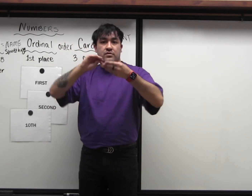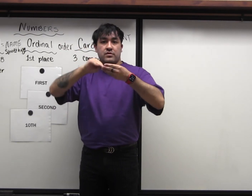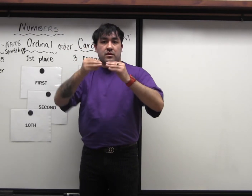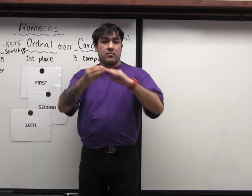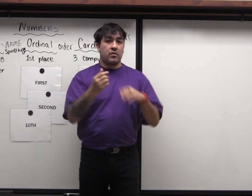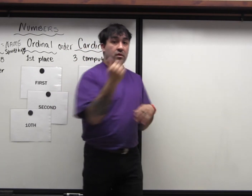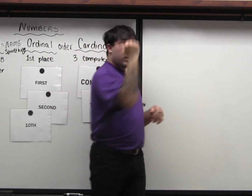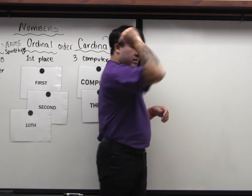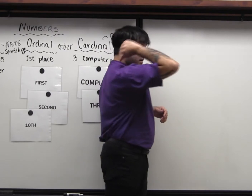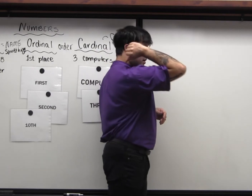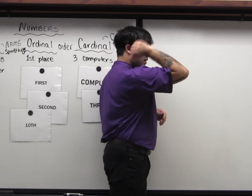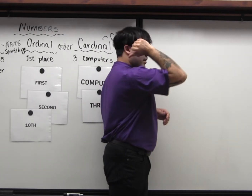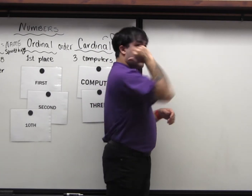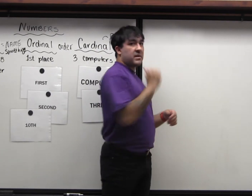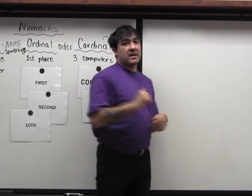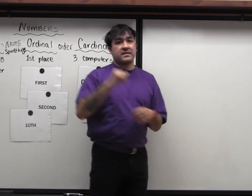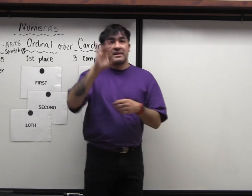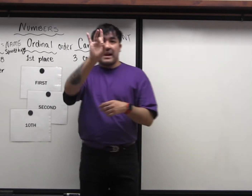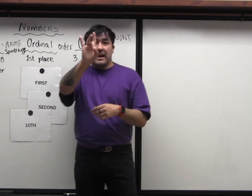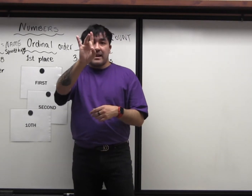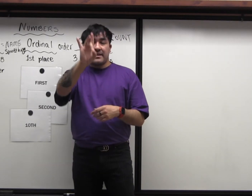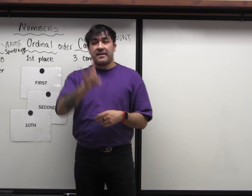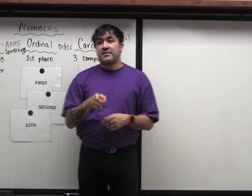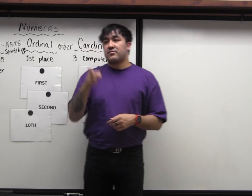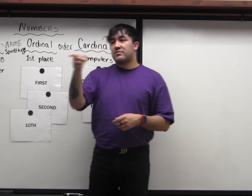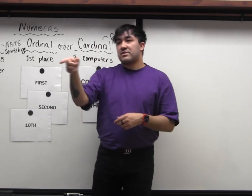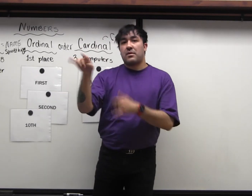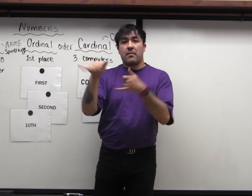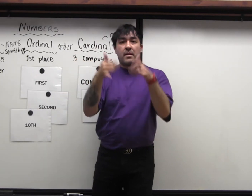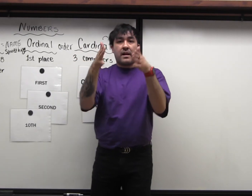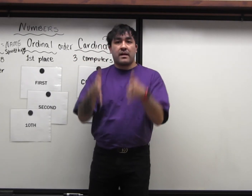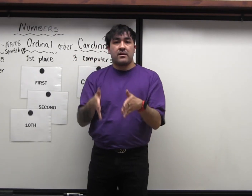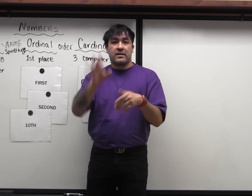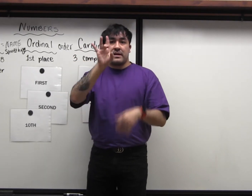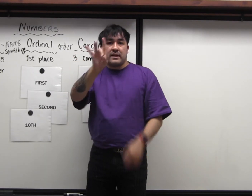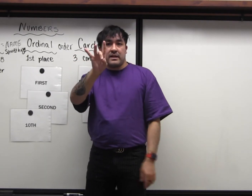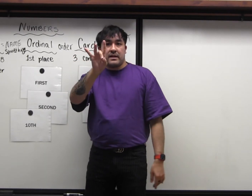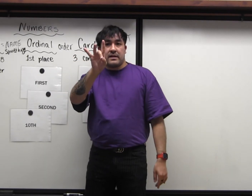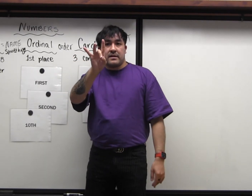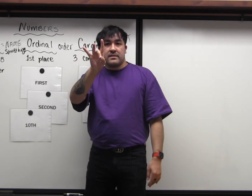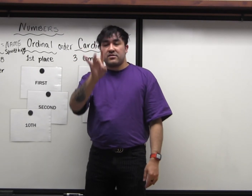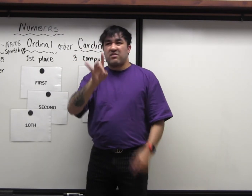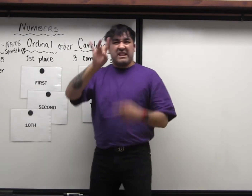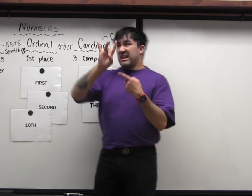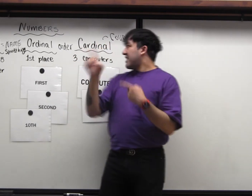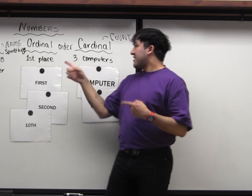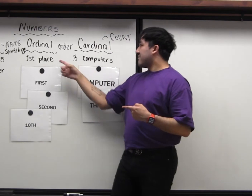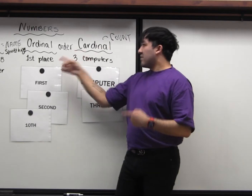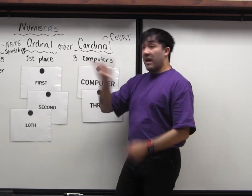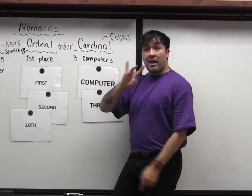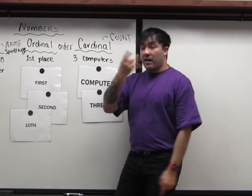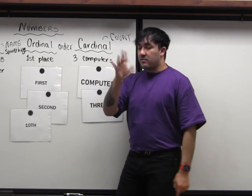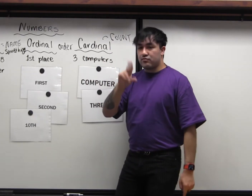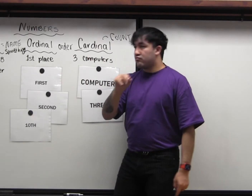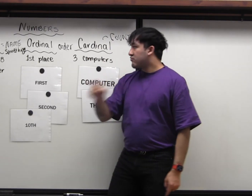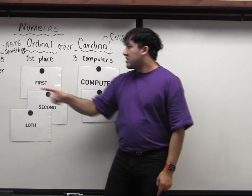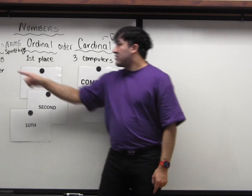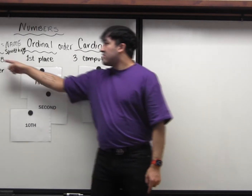player, his name is number 8, right? That's player 8. So they're not